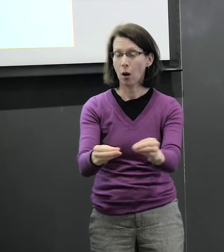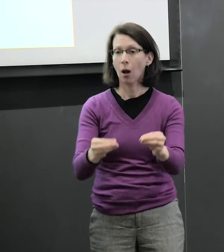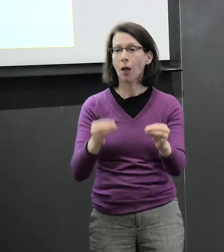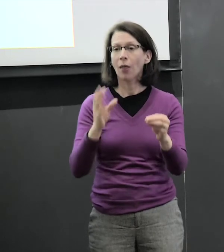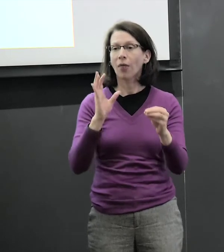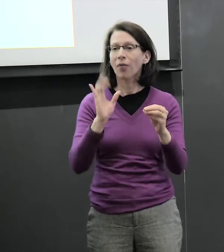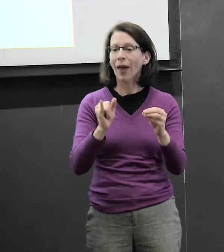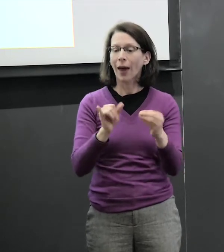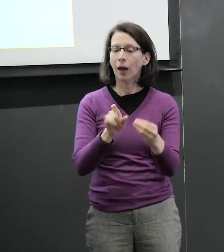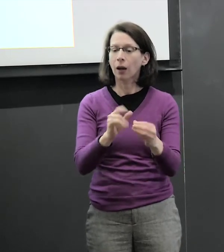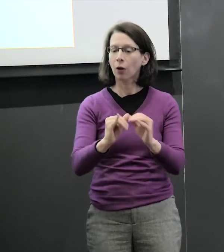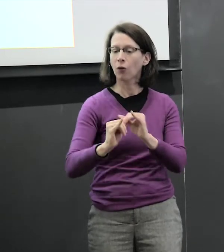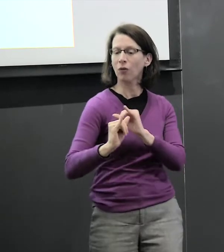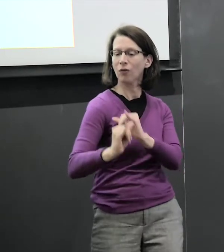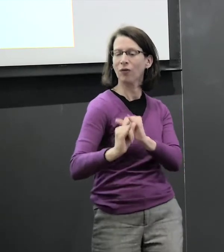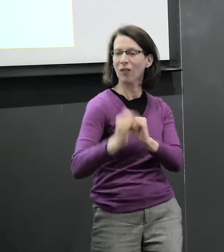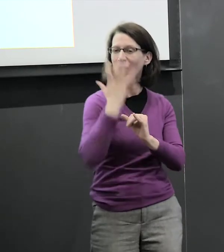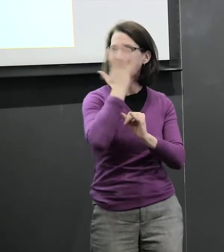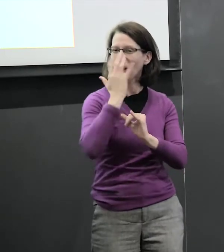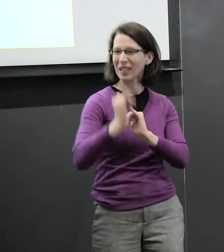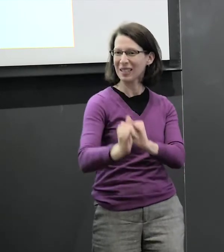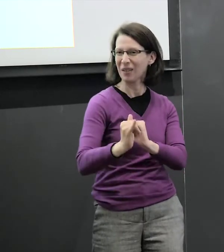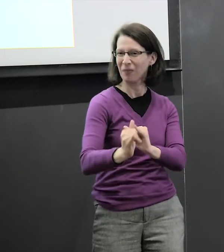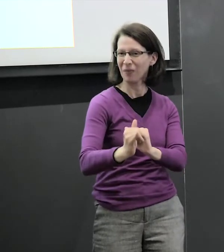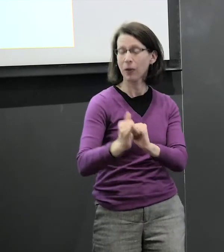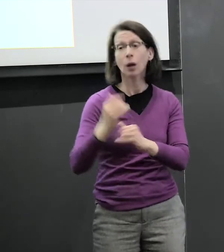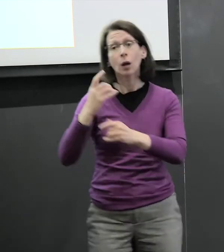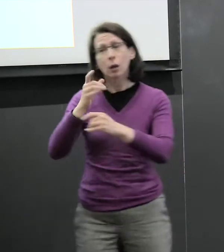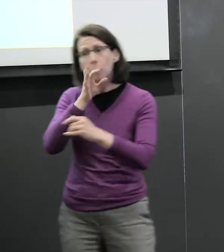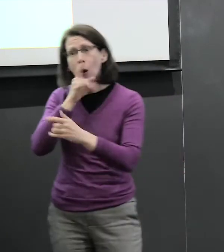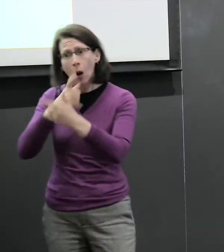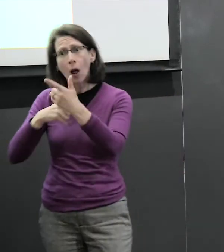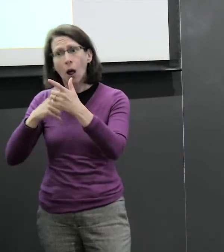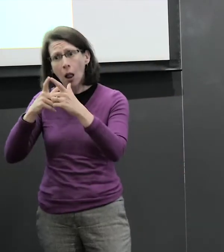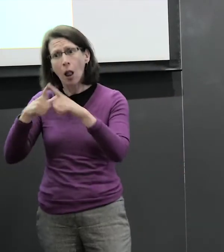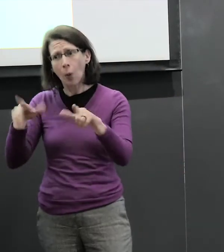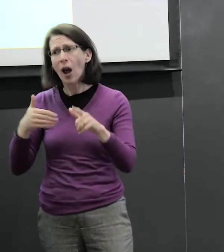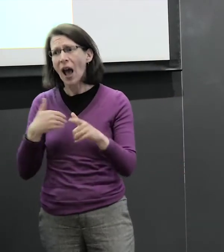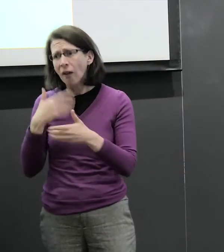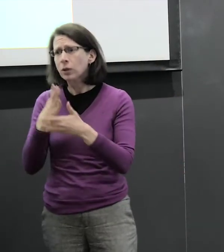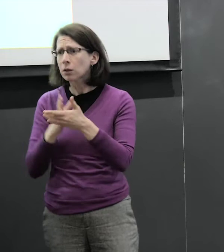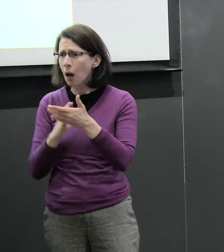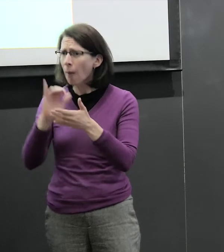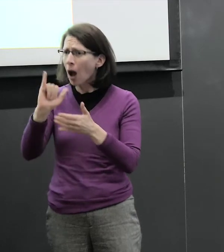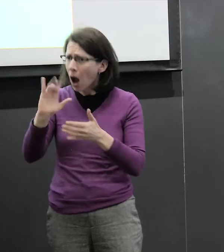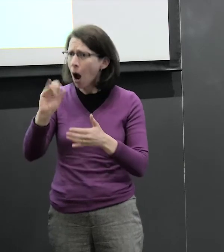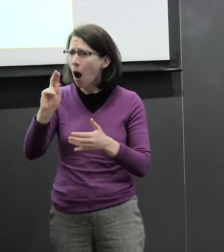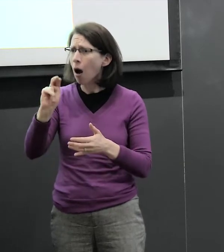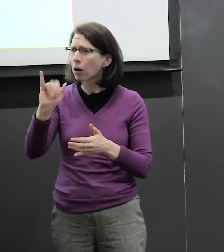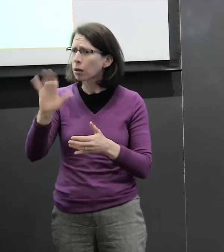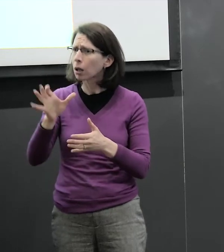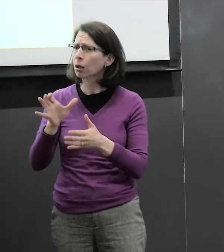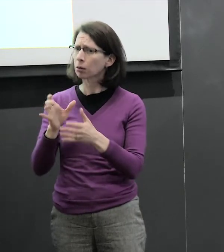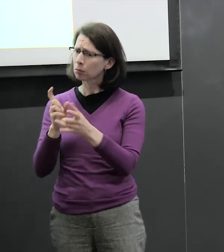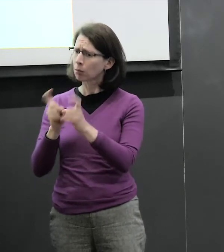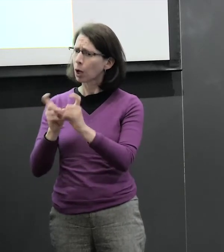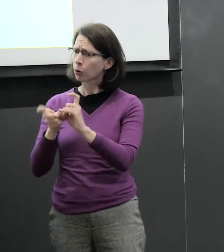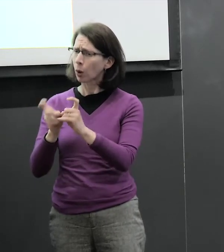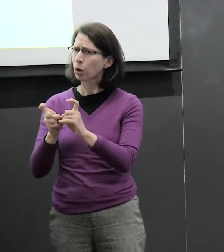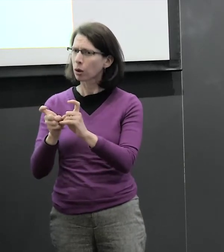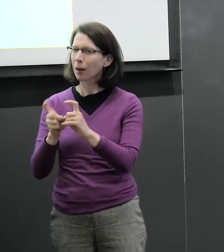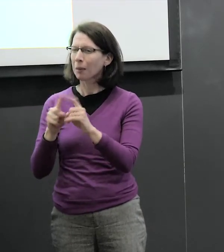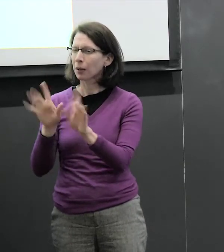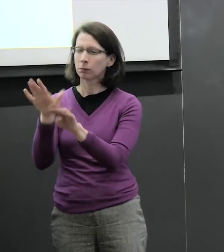And there are iconic modulations in spoken language. They're just very restricted. So I'm not making a claim of the